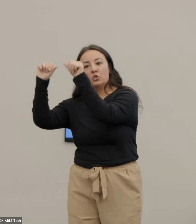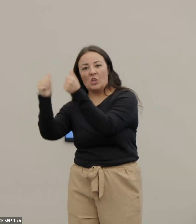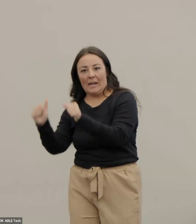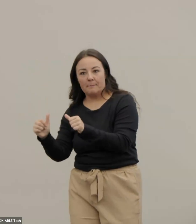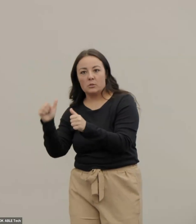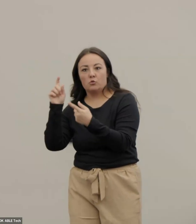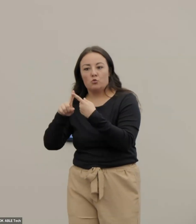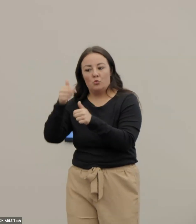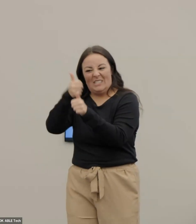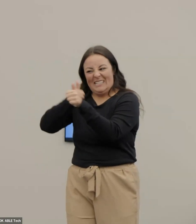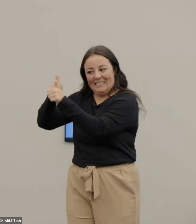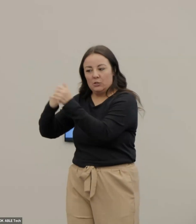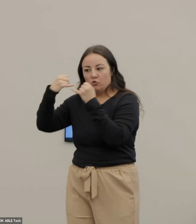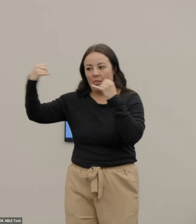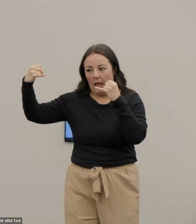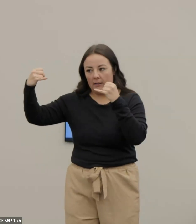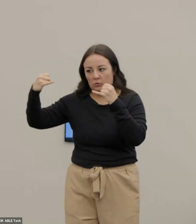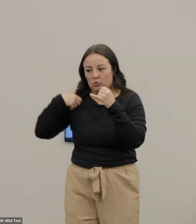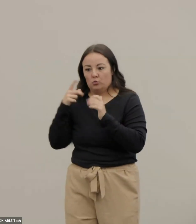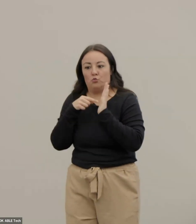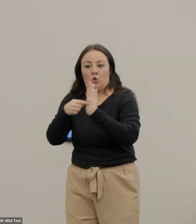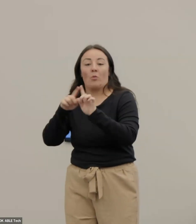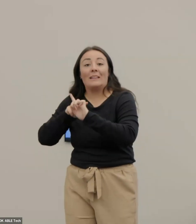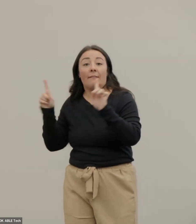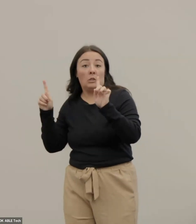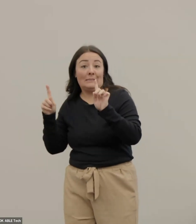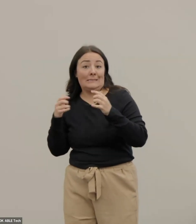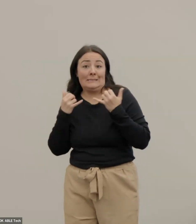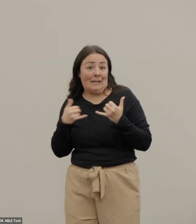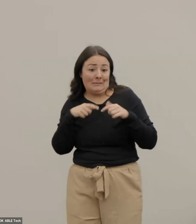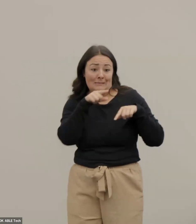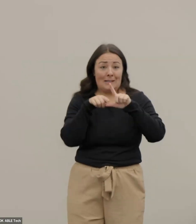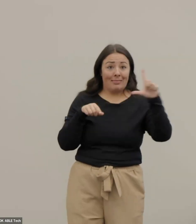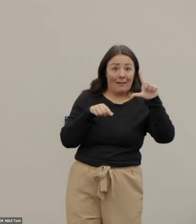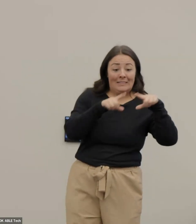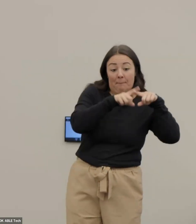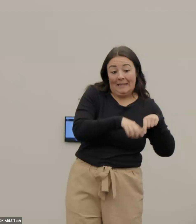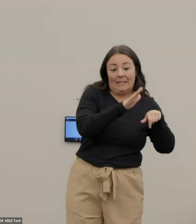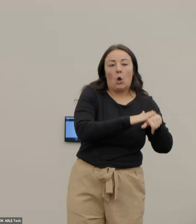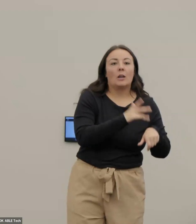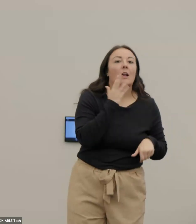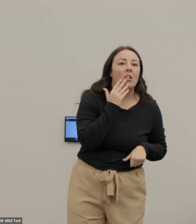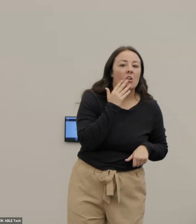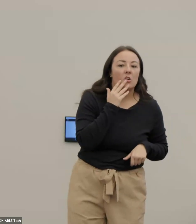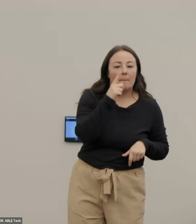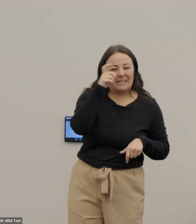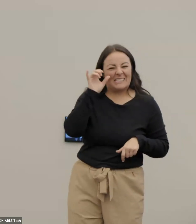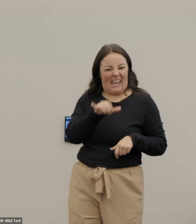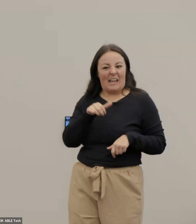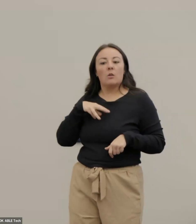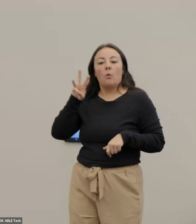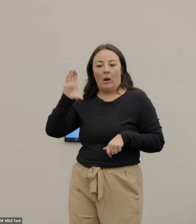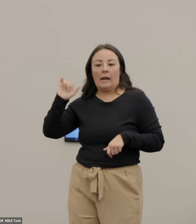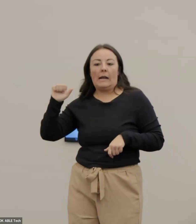to distinguish them from one another. And now I'm not relying on color, because that is a WCAG, there's